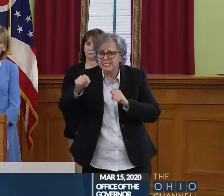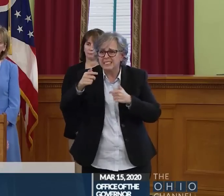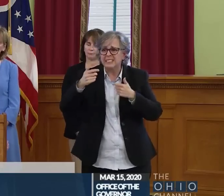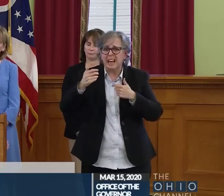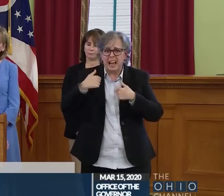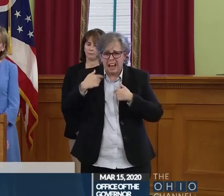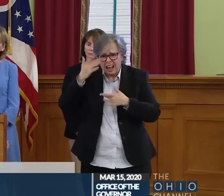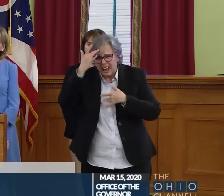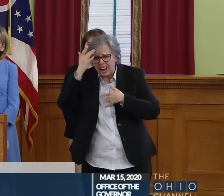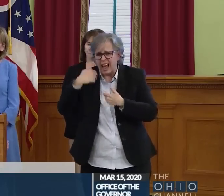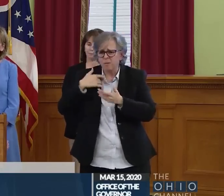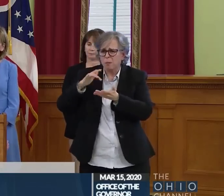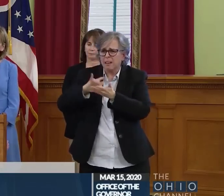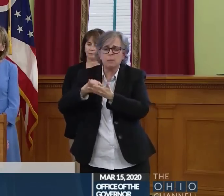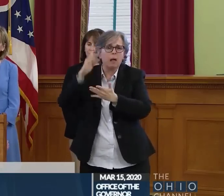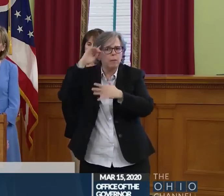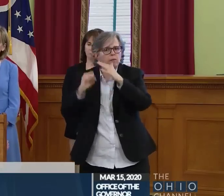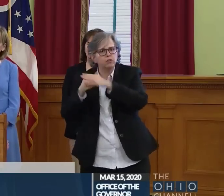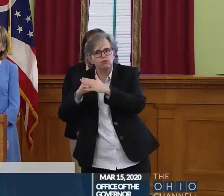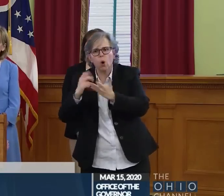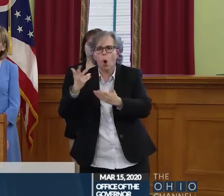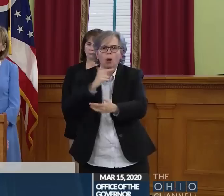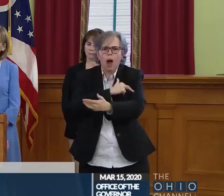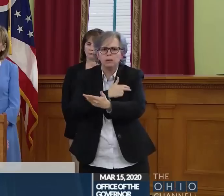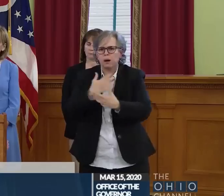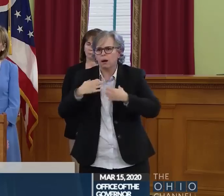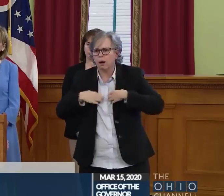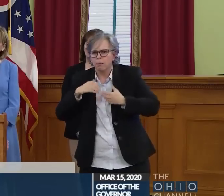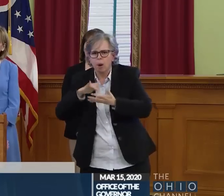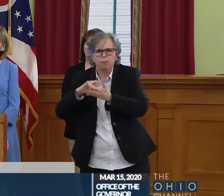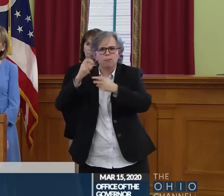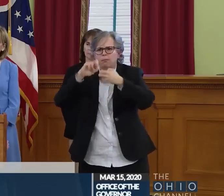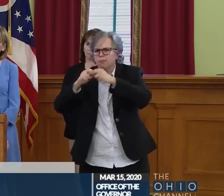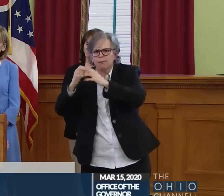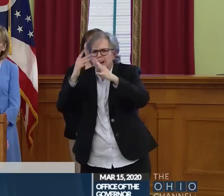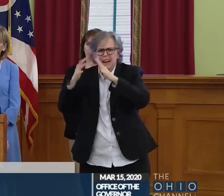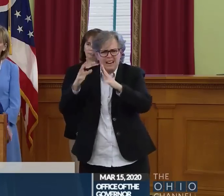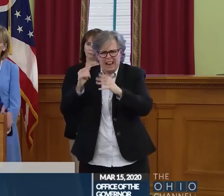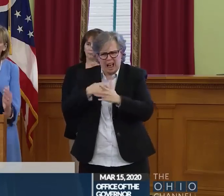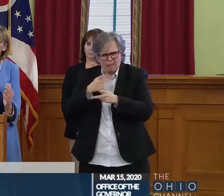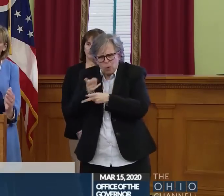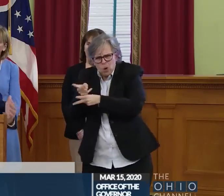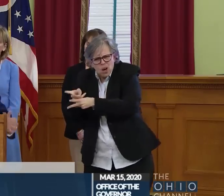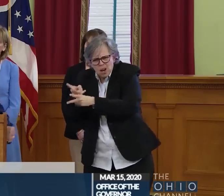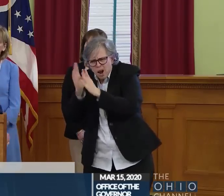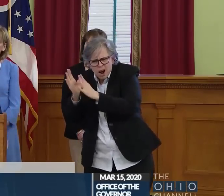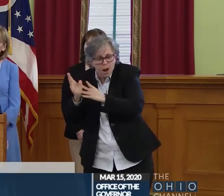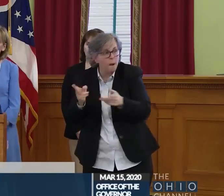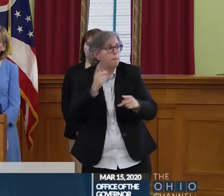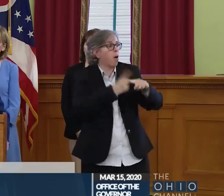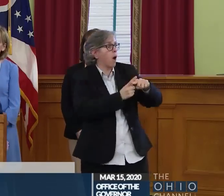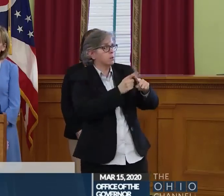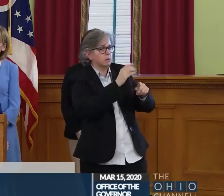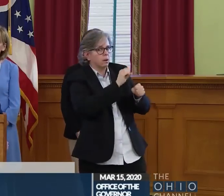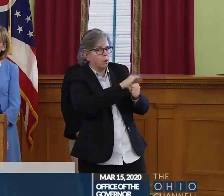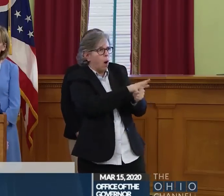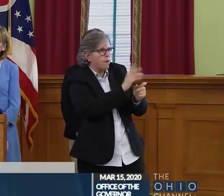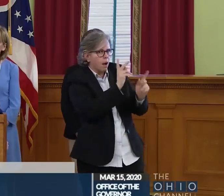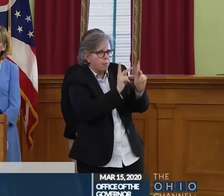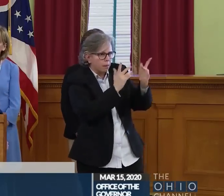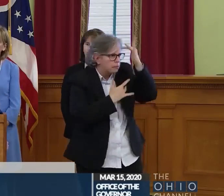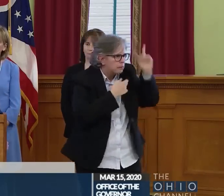to. So the loss will not only be those individuals who might not be able to get a